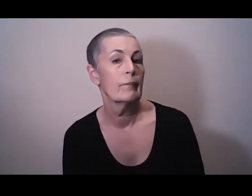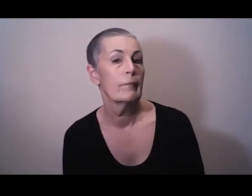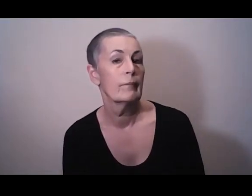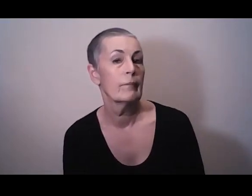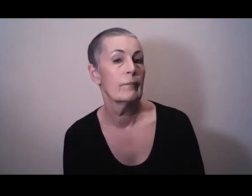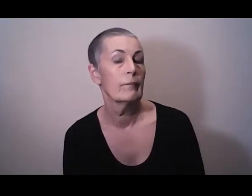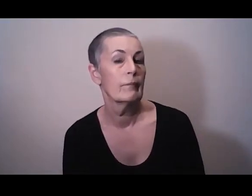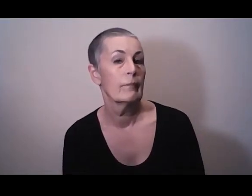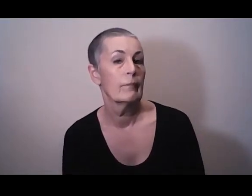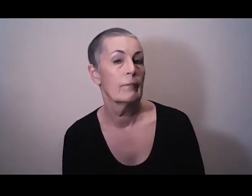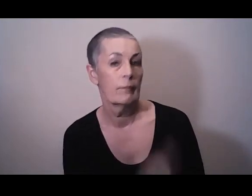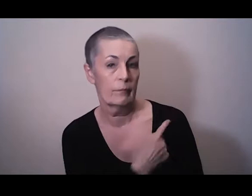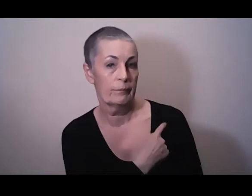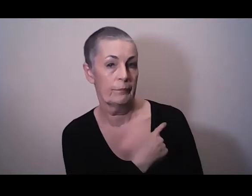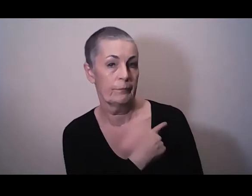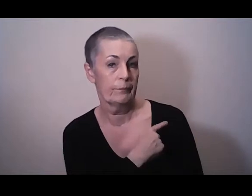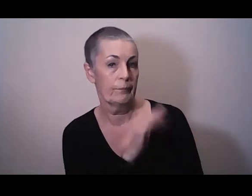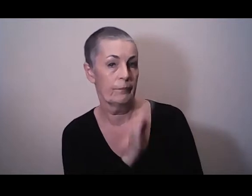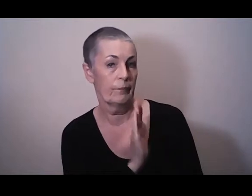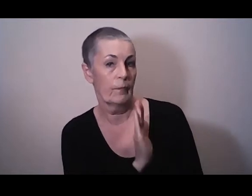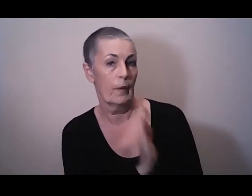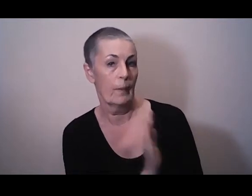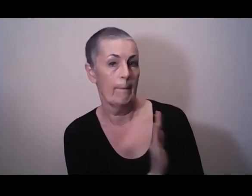the opposite shoulder, the right shoulder.